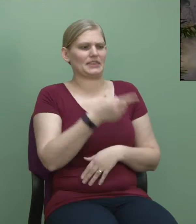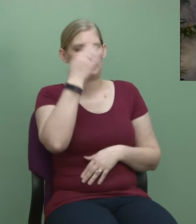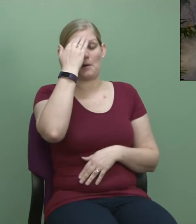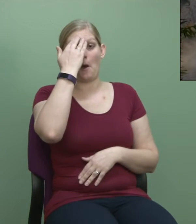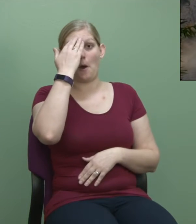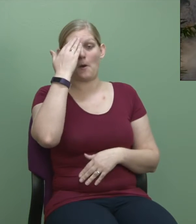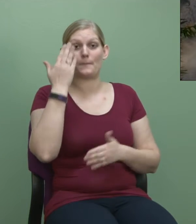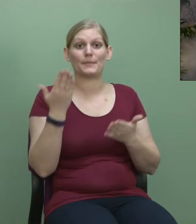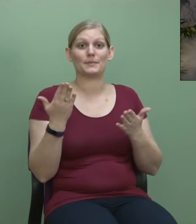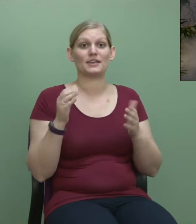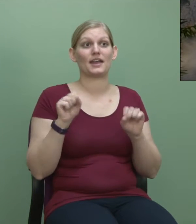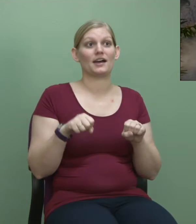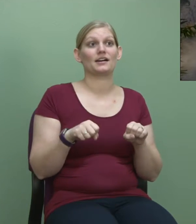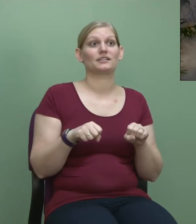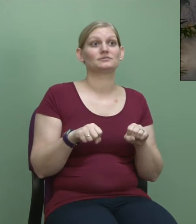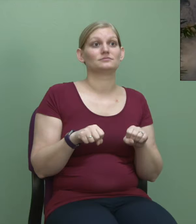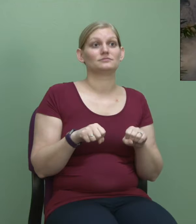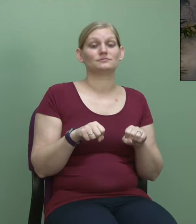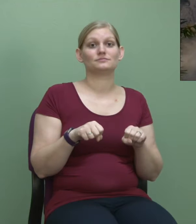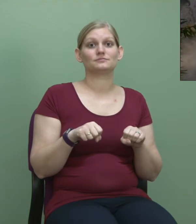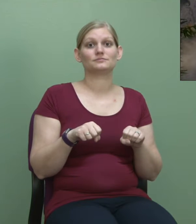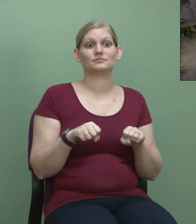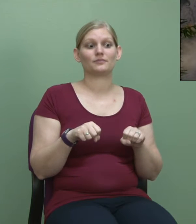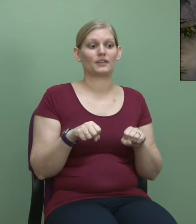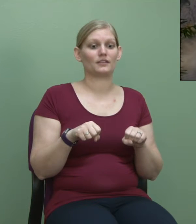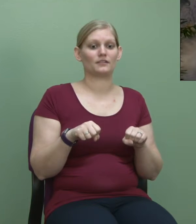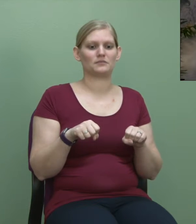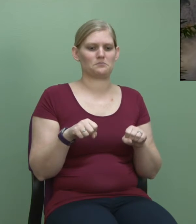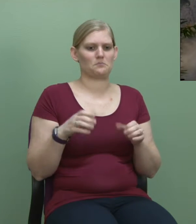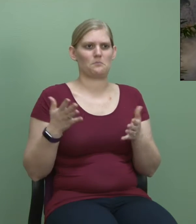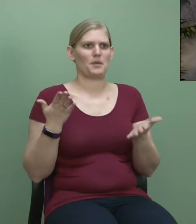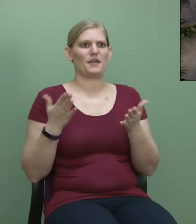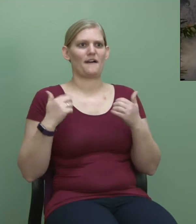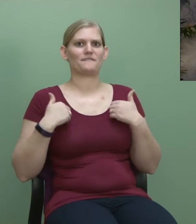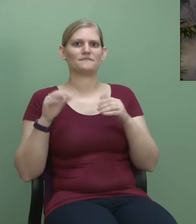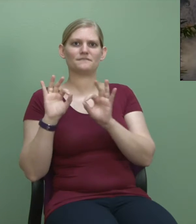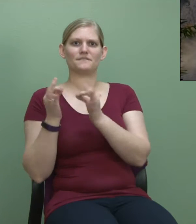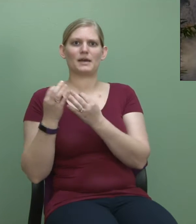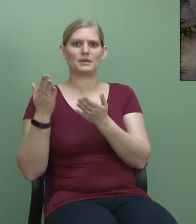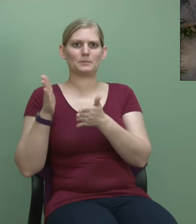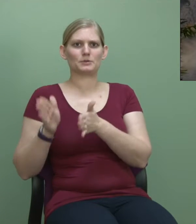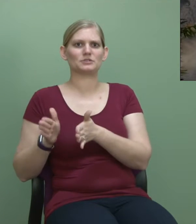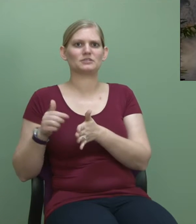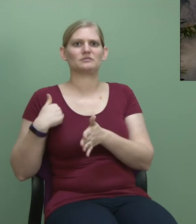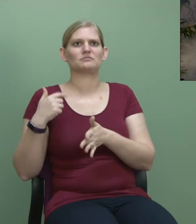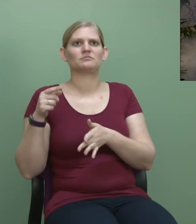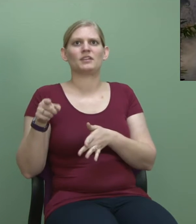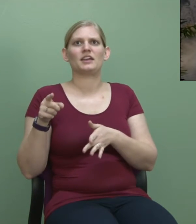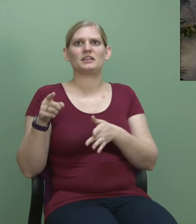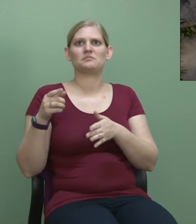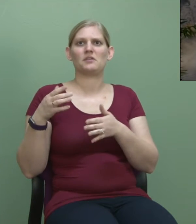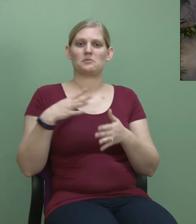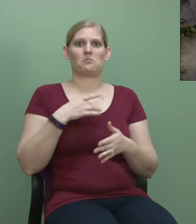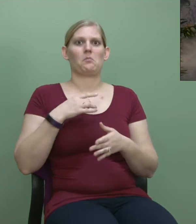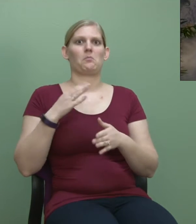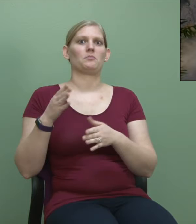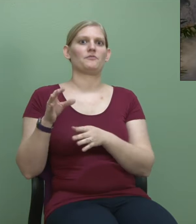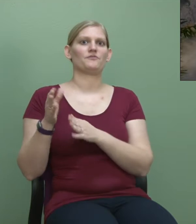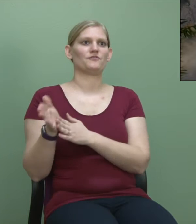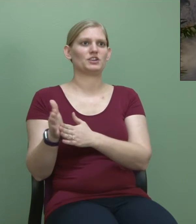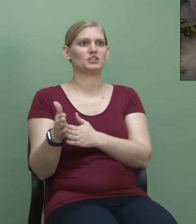fishes, perhaps they could relate a J with the fish hook, or the shape of an A could